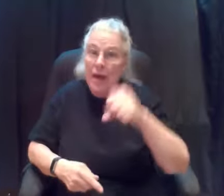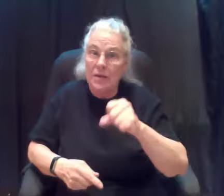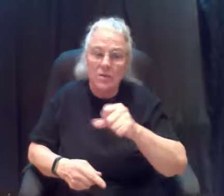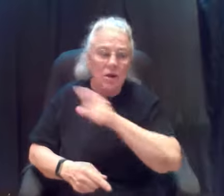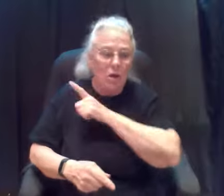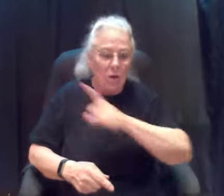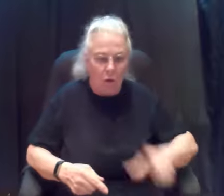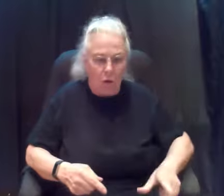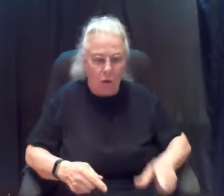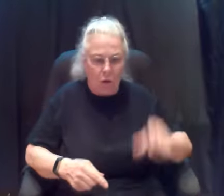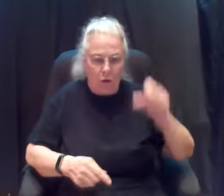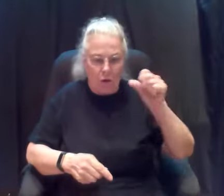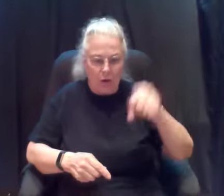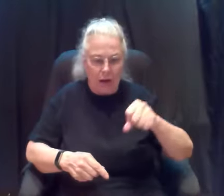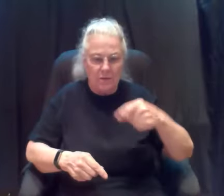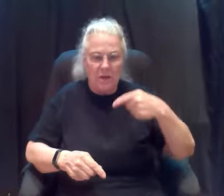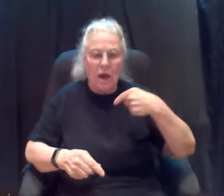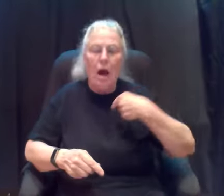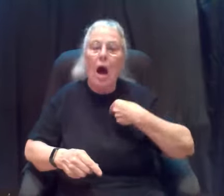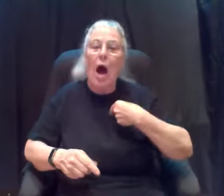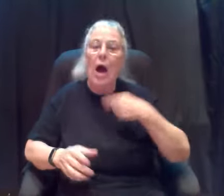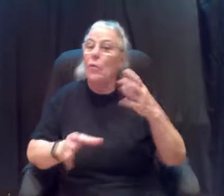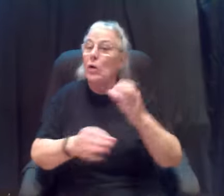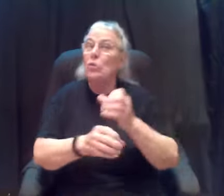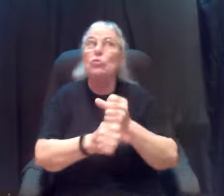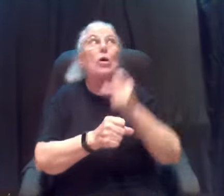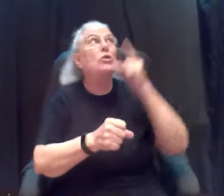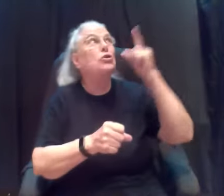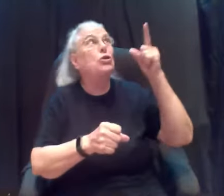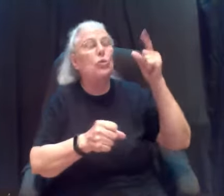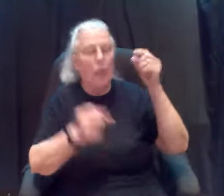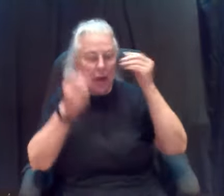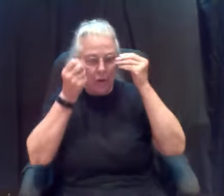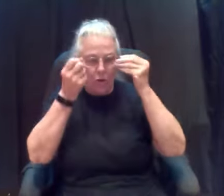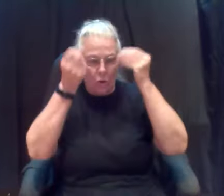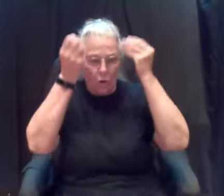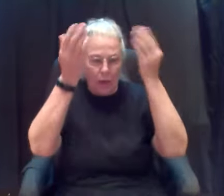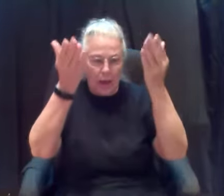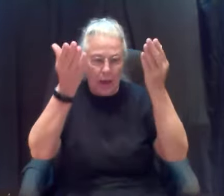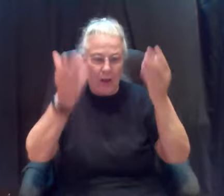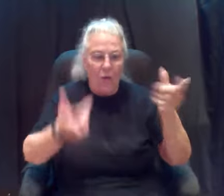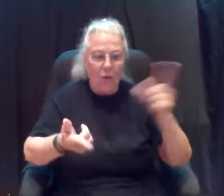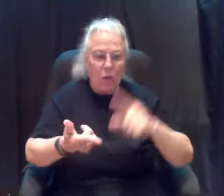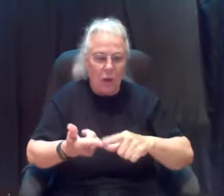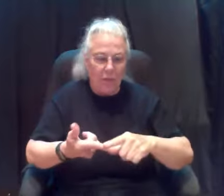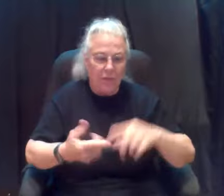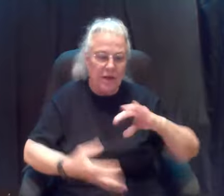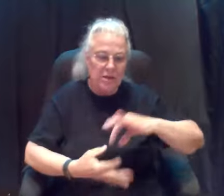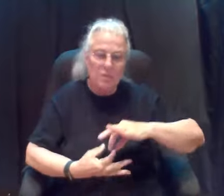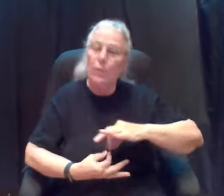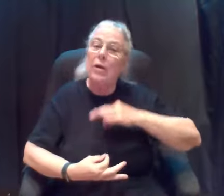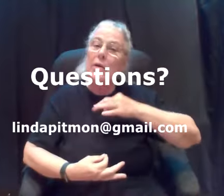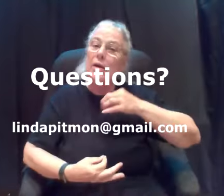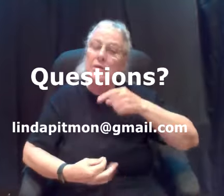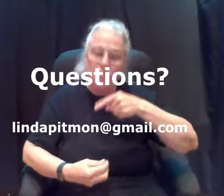Yes, Lord, yes, I will trust you and obey. When the Spirit